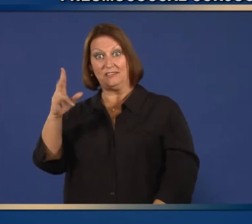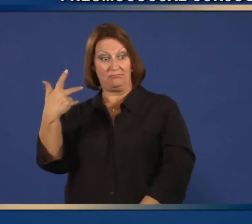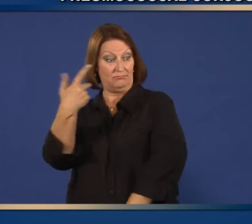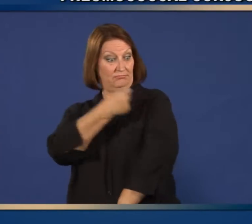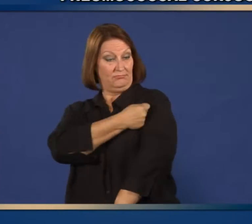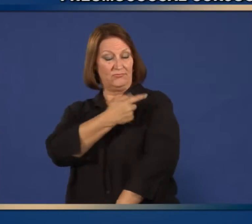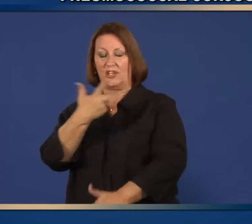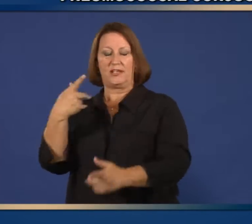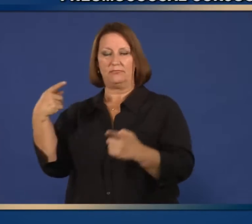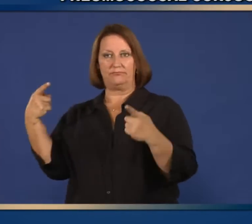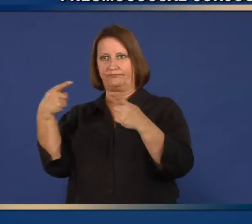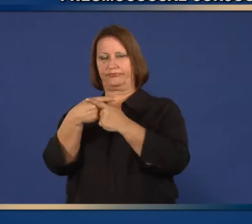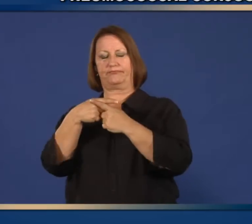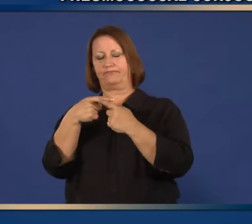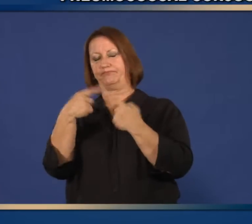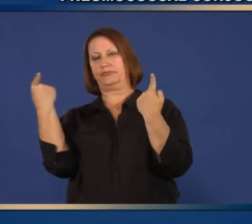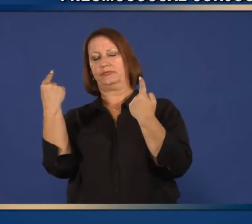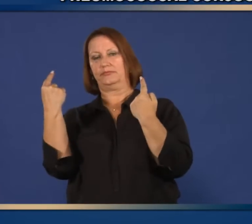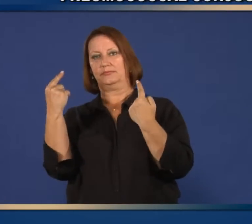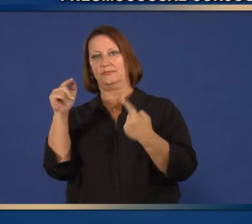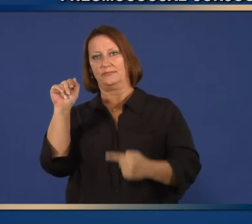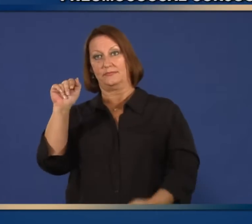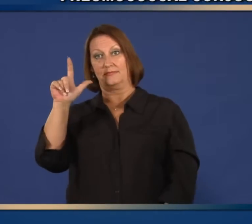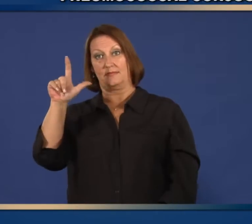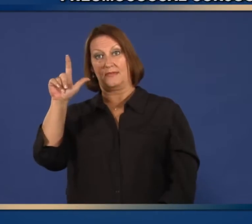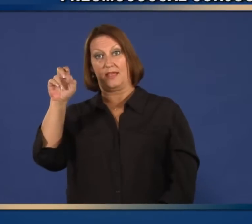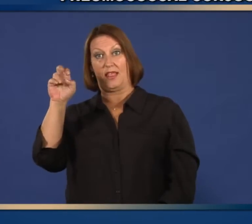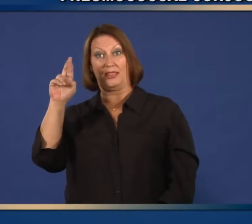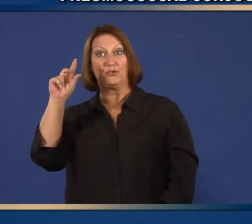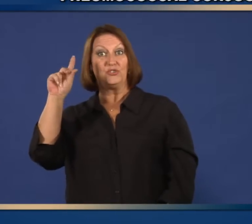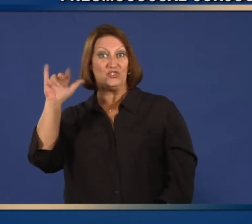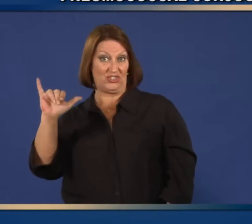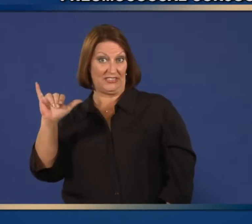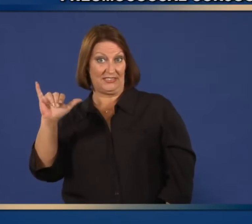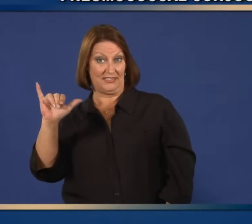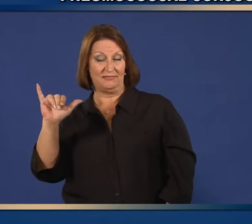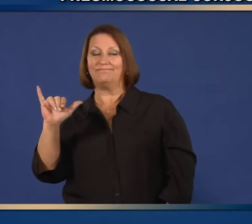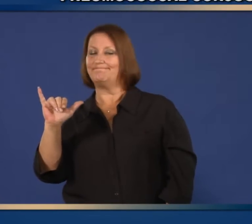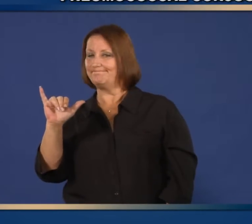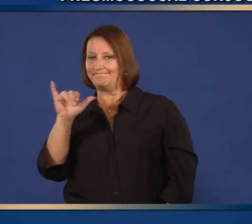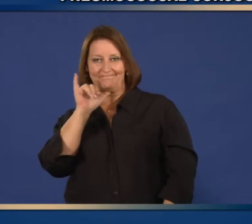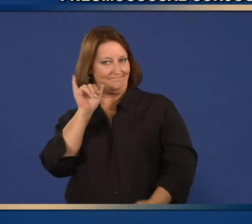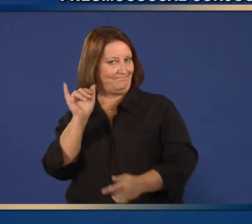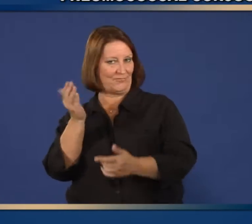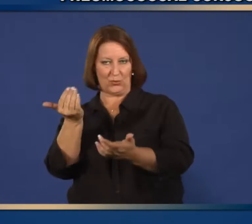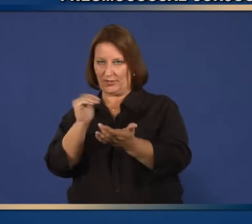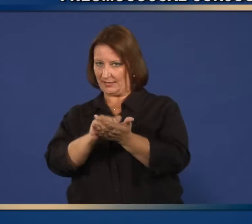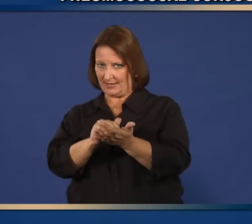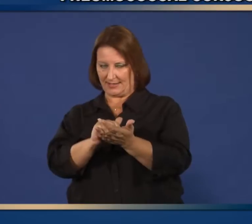or to any vaccine containing diphtheria toxoid.